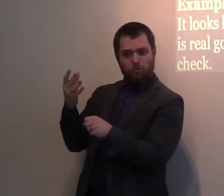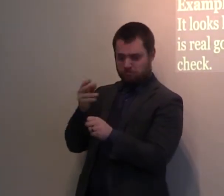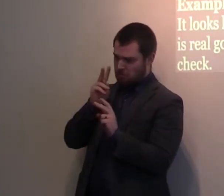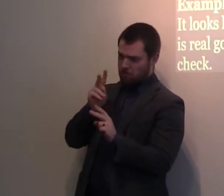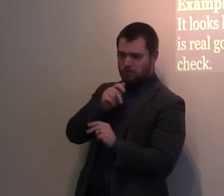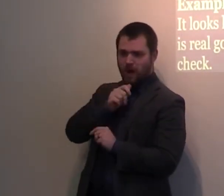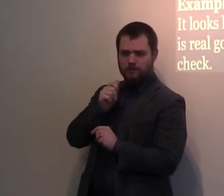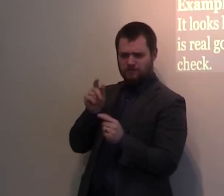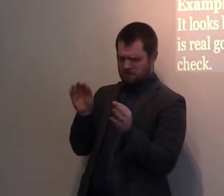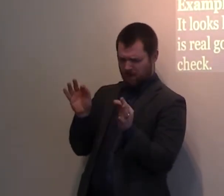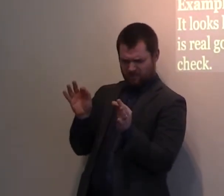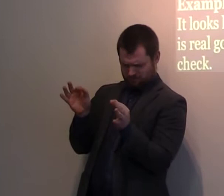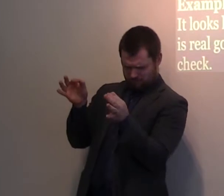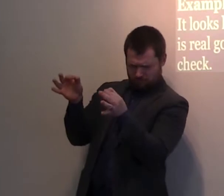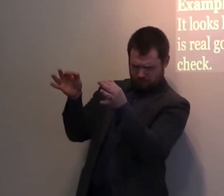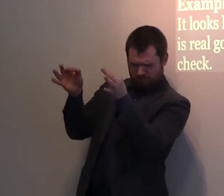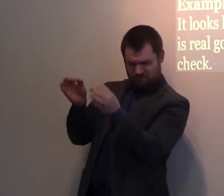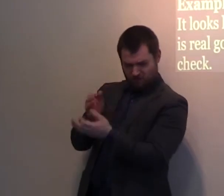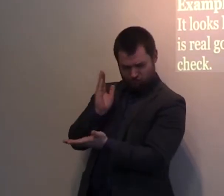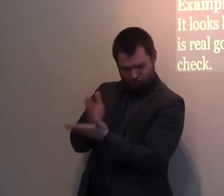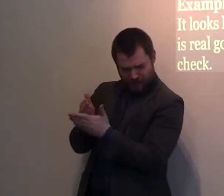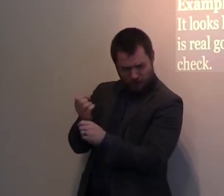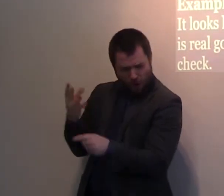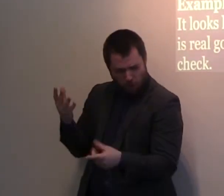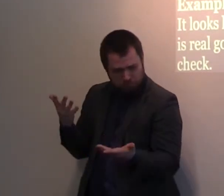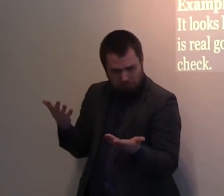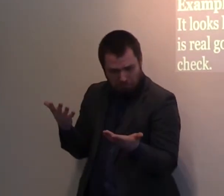but how do I know it is real gold?